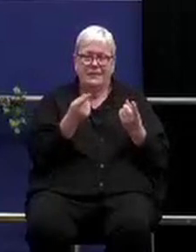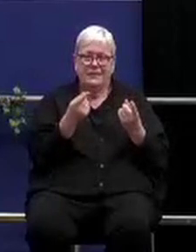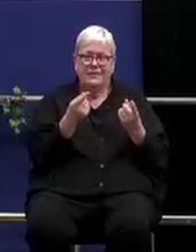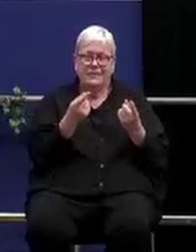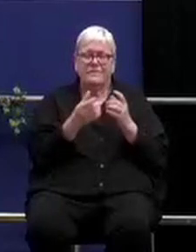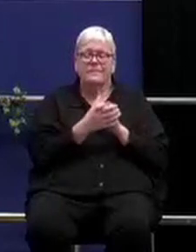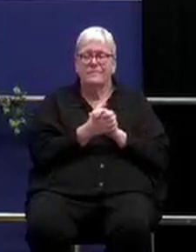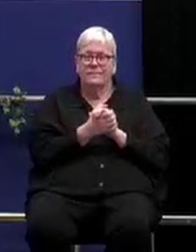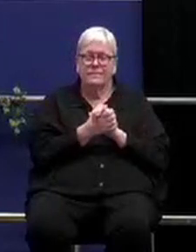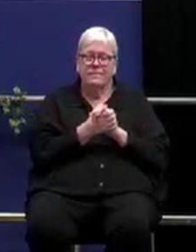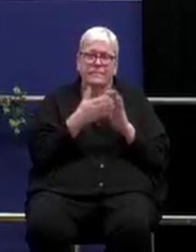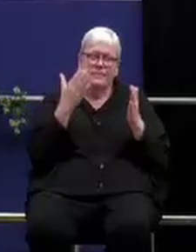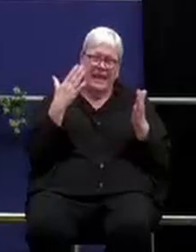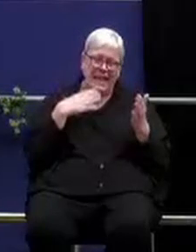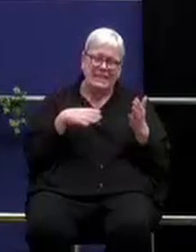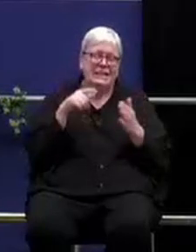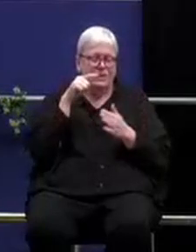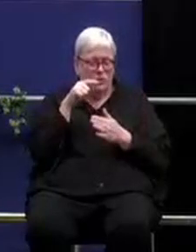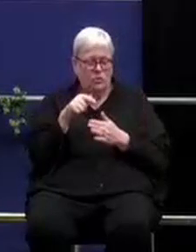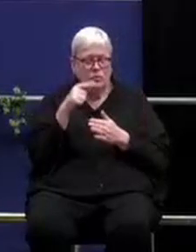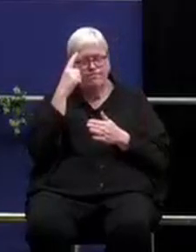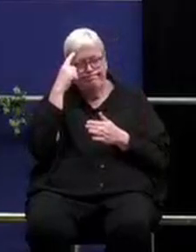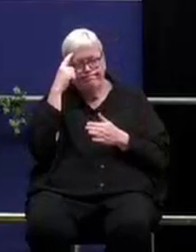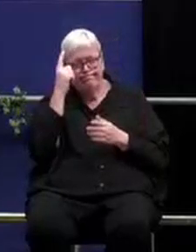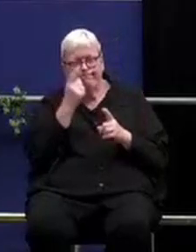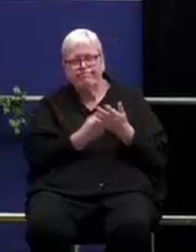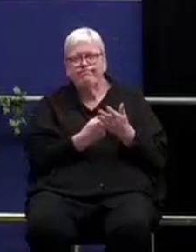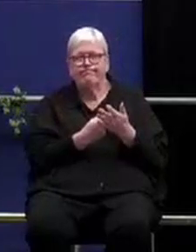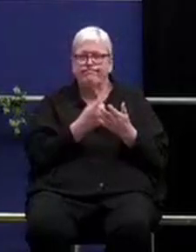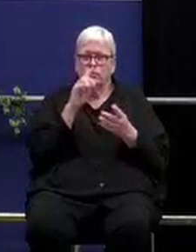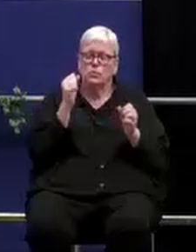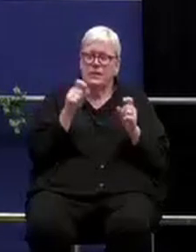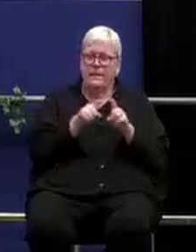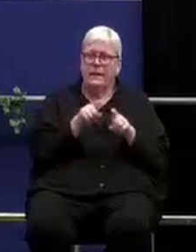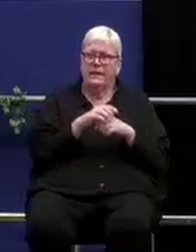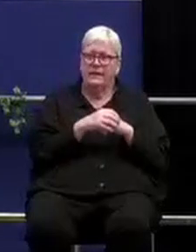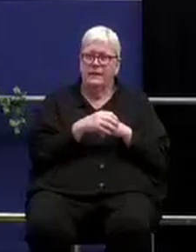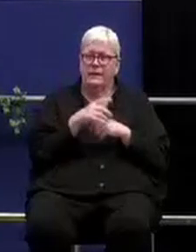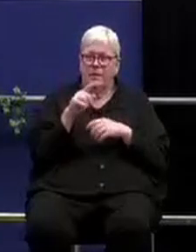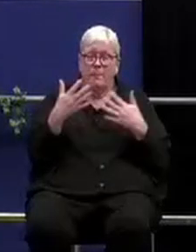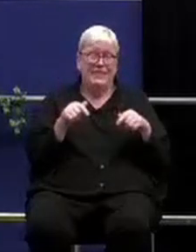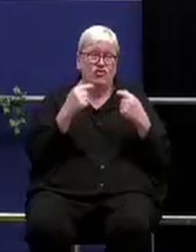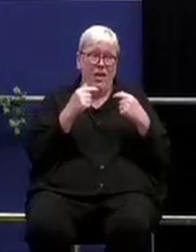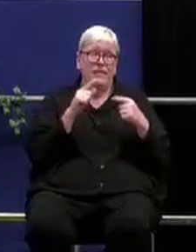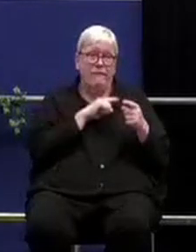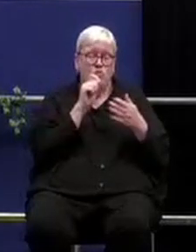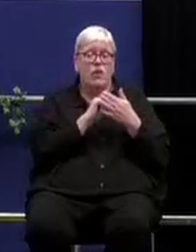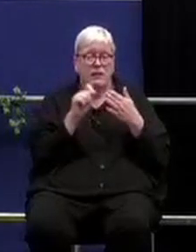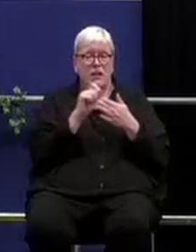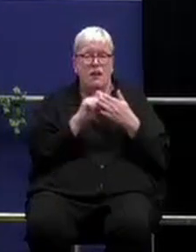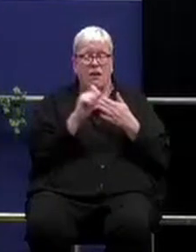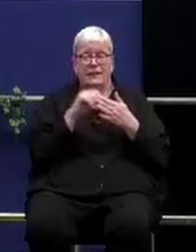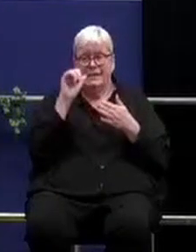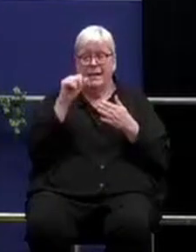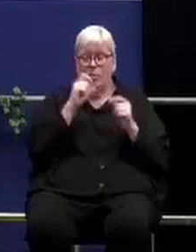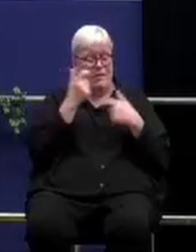live in? Yeah. And I needed to kind of go down that rabbit hole and see what that would feel like. Yeah, it can be a great challenge for a writer to have it was, that. Yeah, it